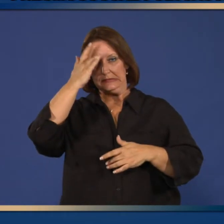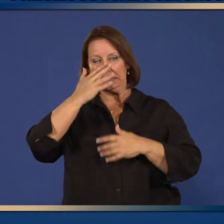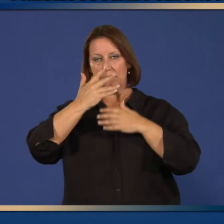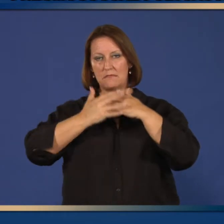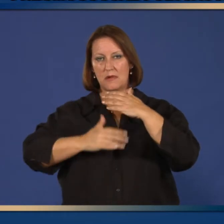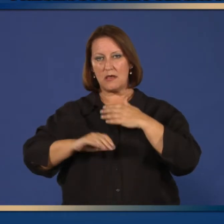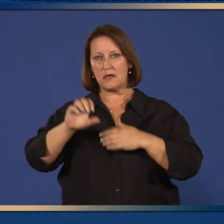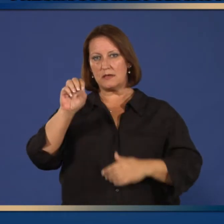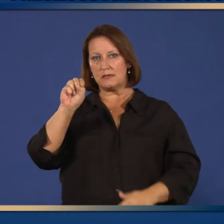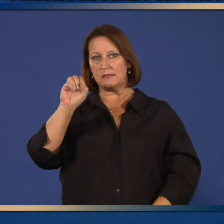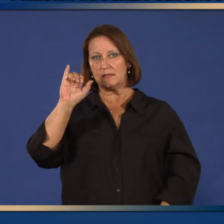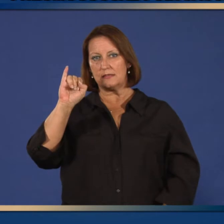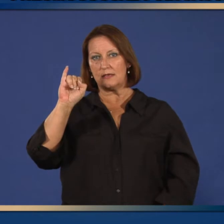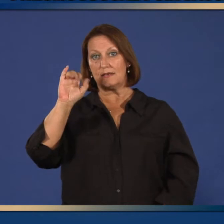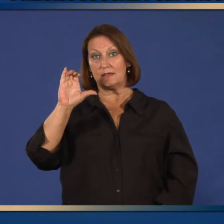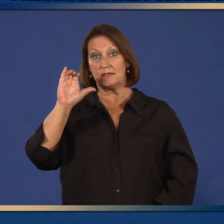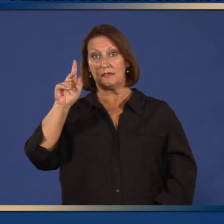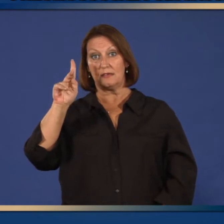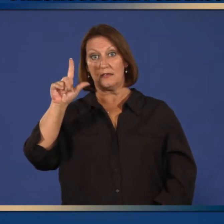lung disease,